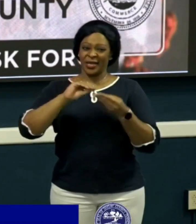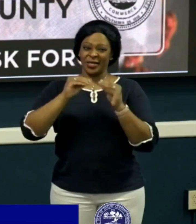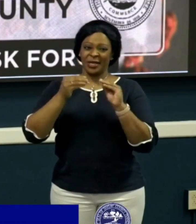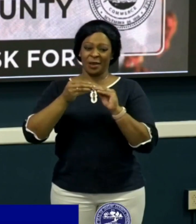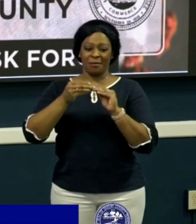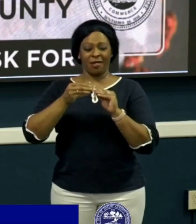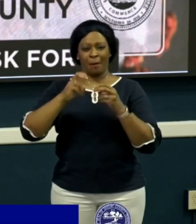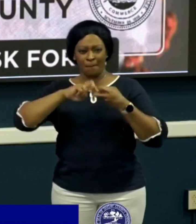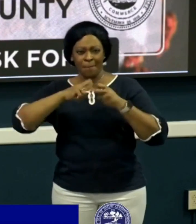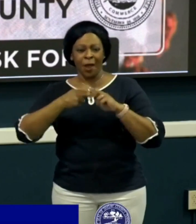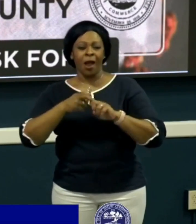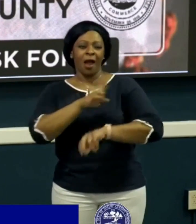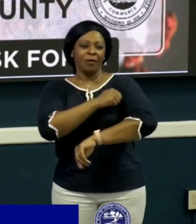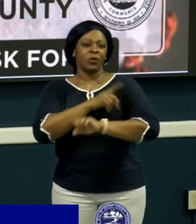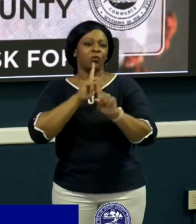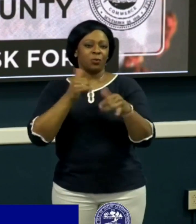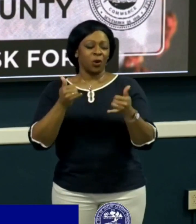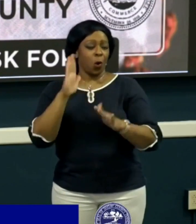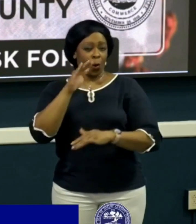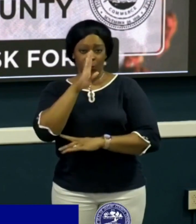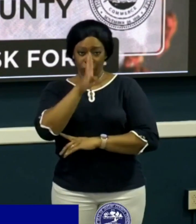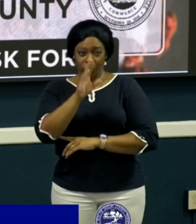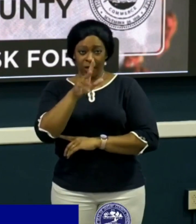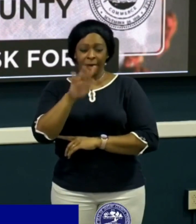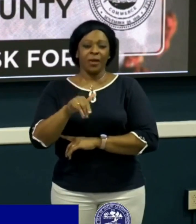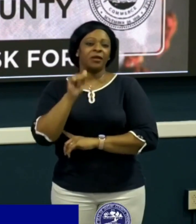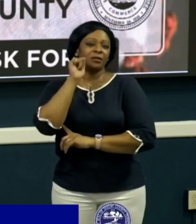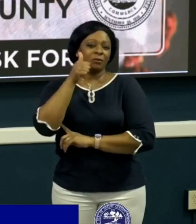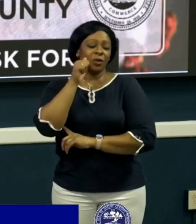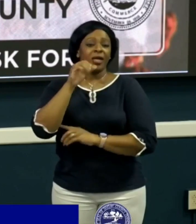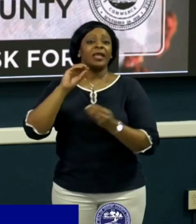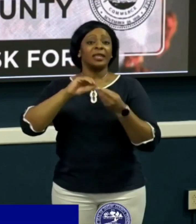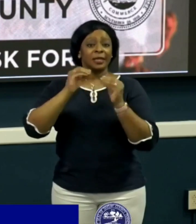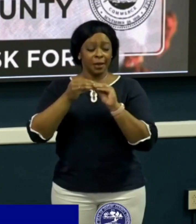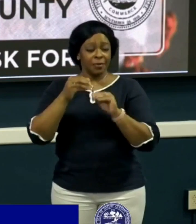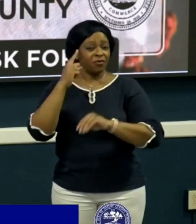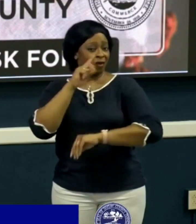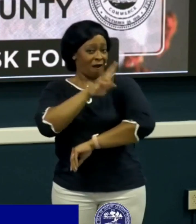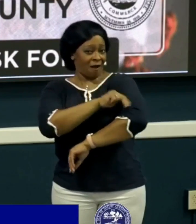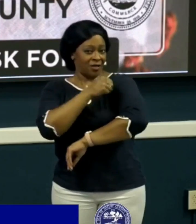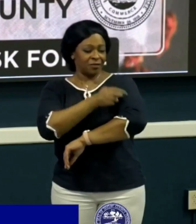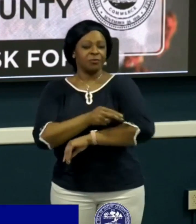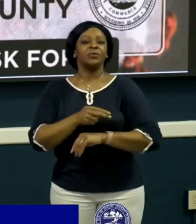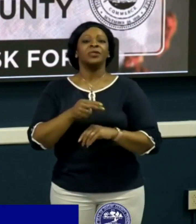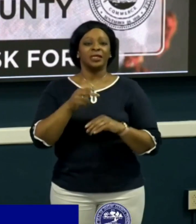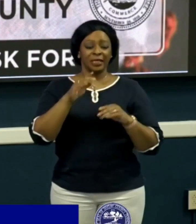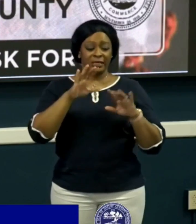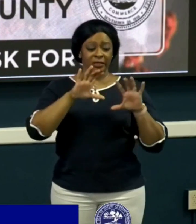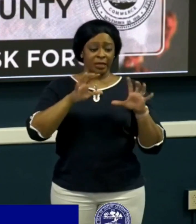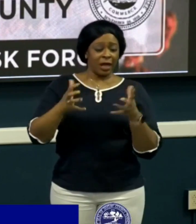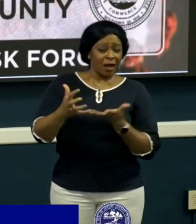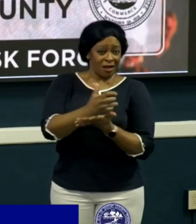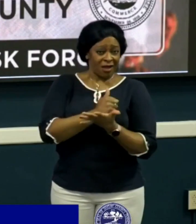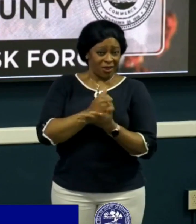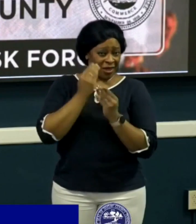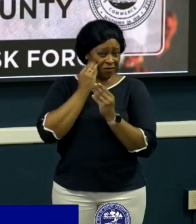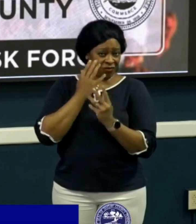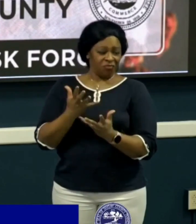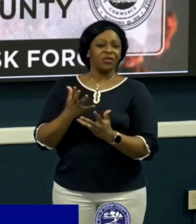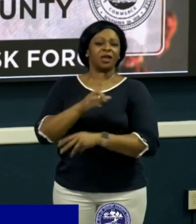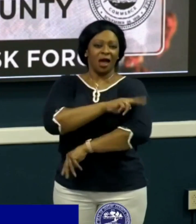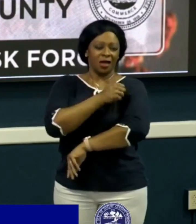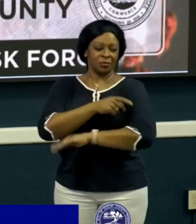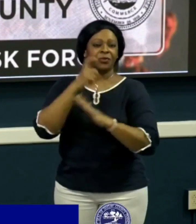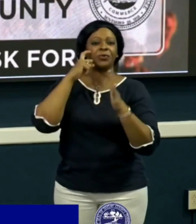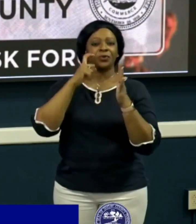hospitalization report today. We hope to have that straightened out by tomorrow, but the trends are in individual hospitals and collectively that hospitalizations are coming